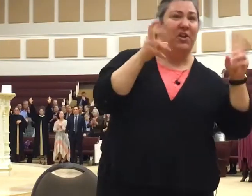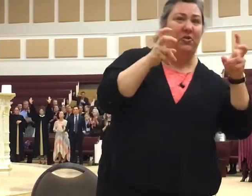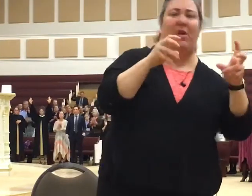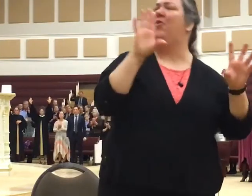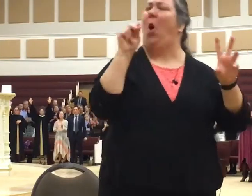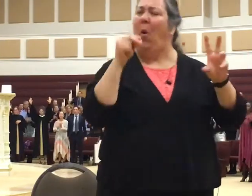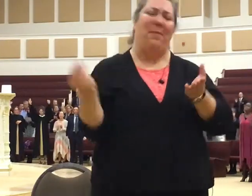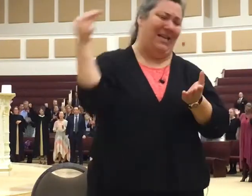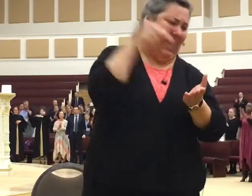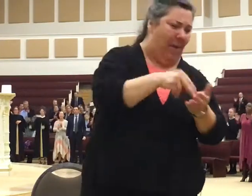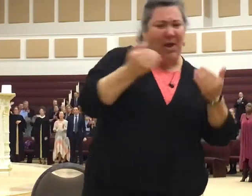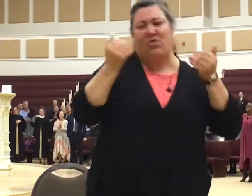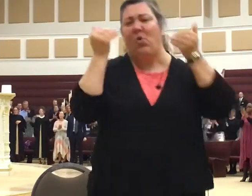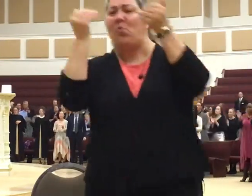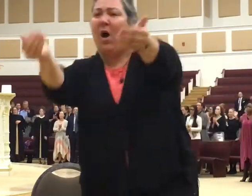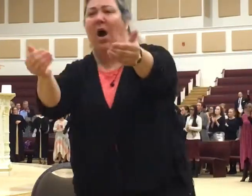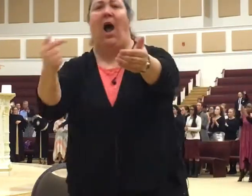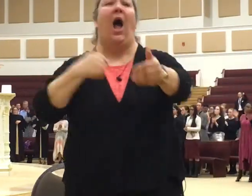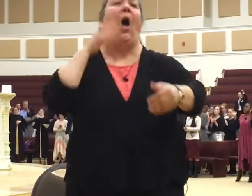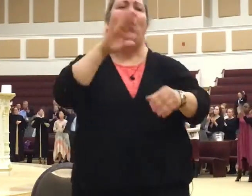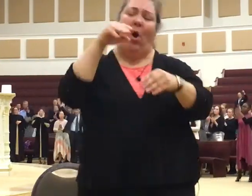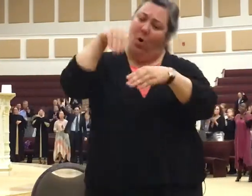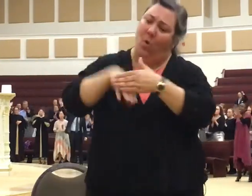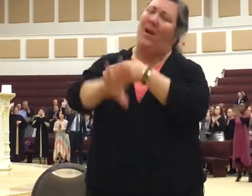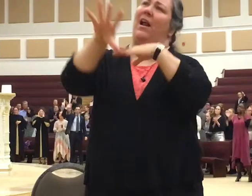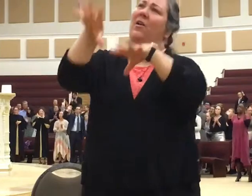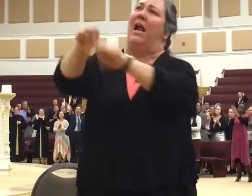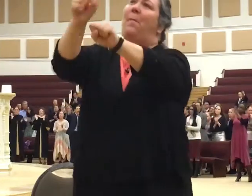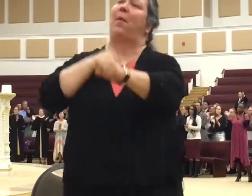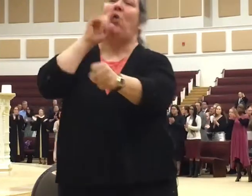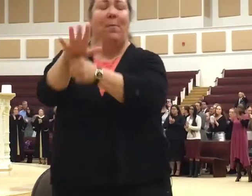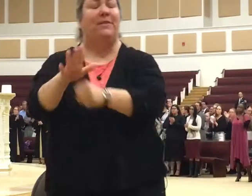over that thing. I'm going to get my promise.